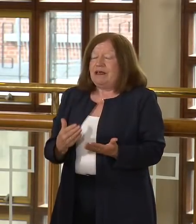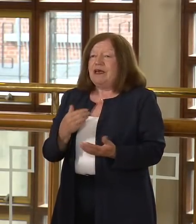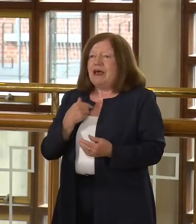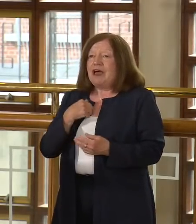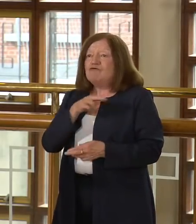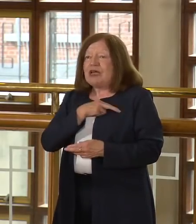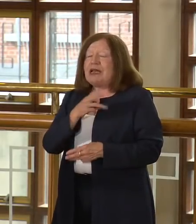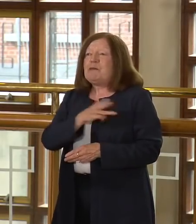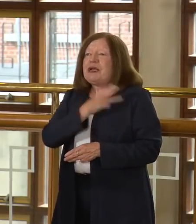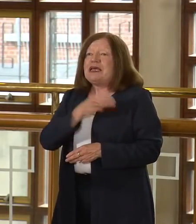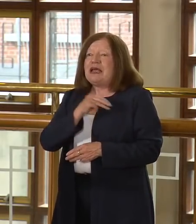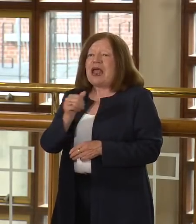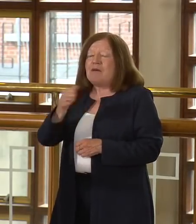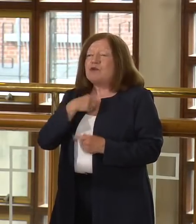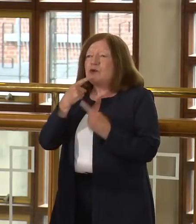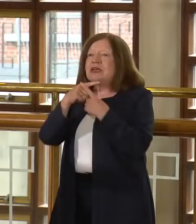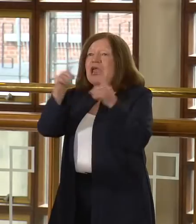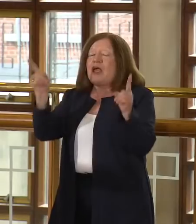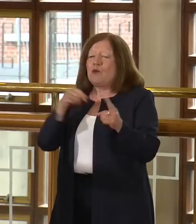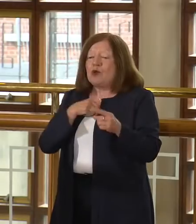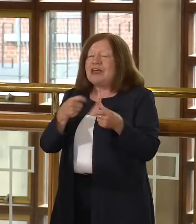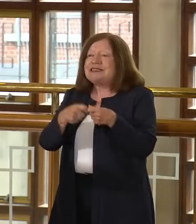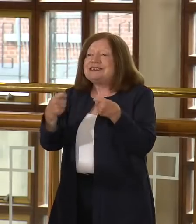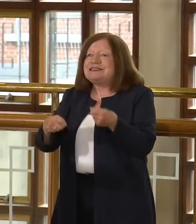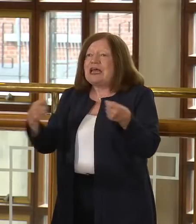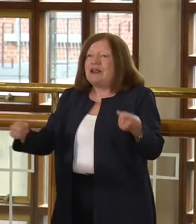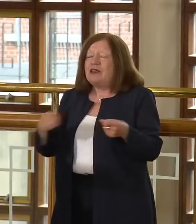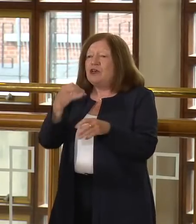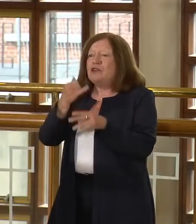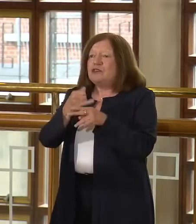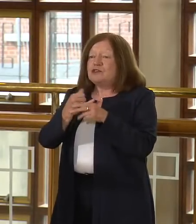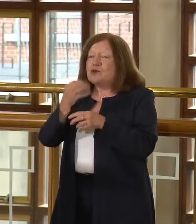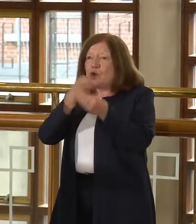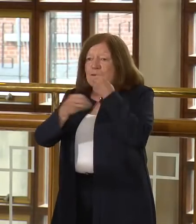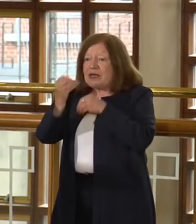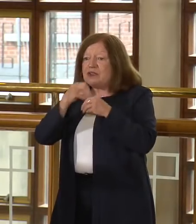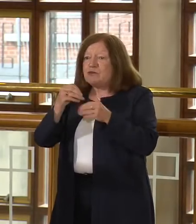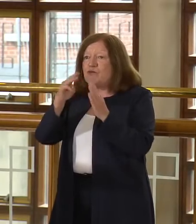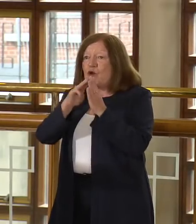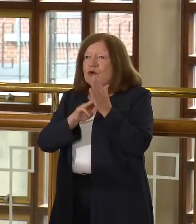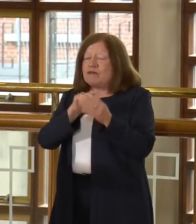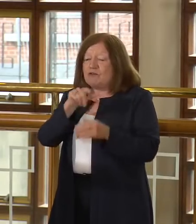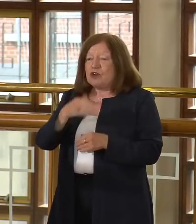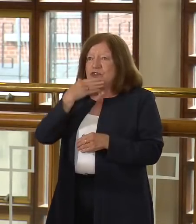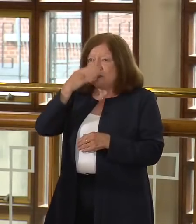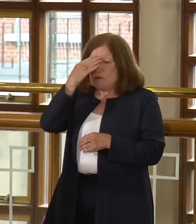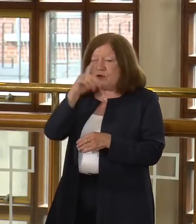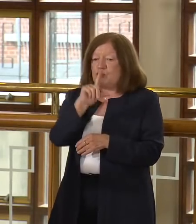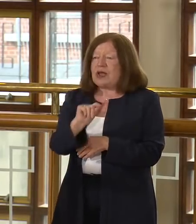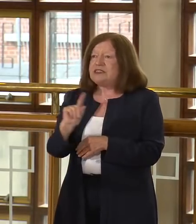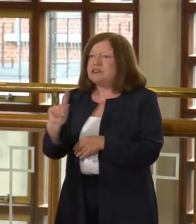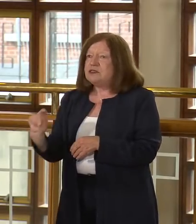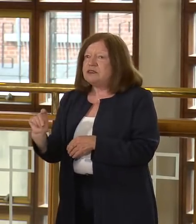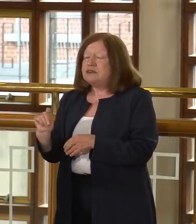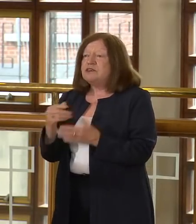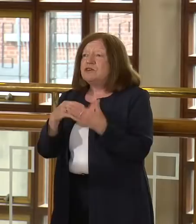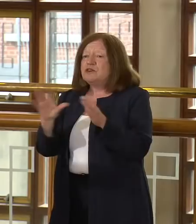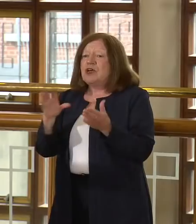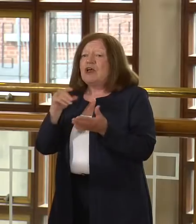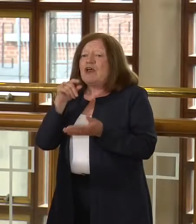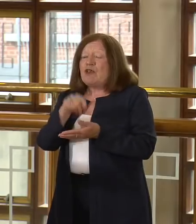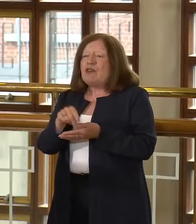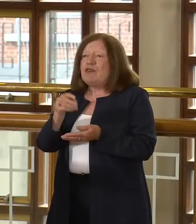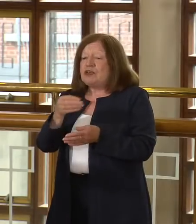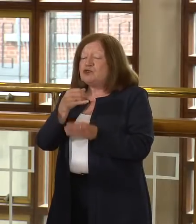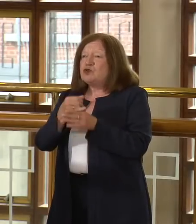also really pleased to be able to announce that we're extending the school meals programme for summer 2020. Generally, the funding from the school